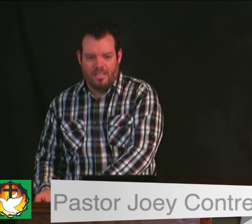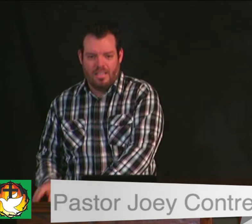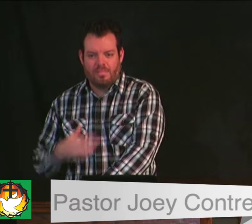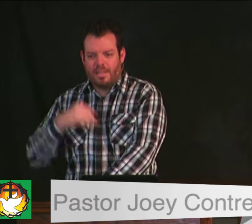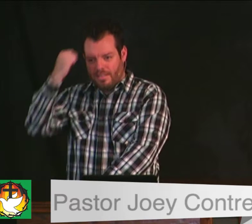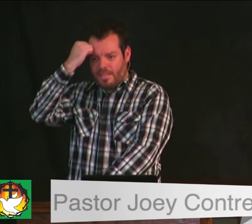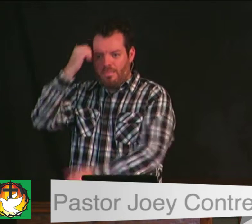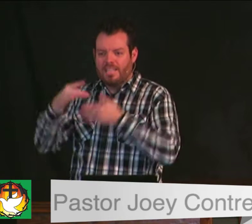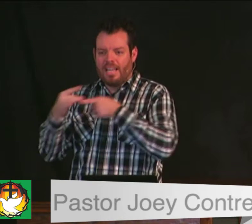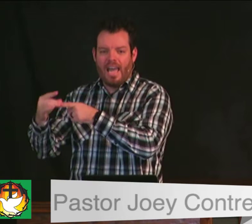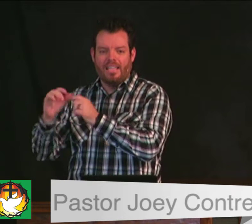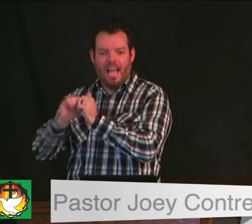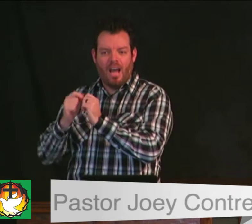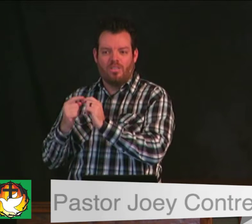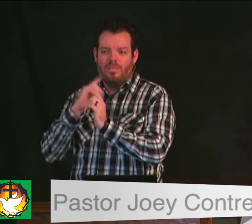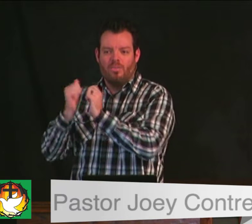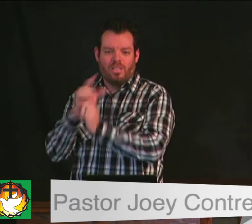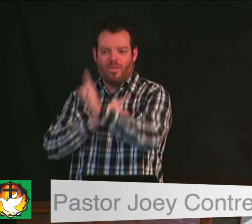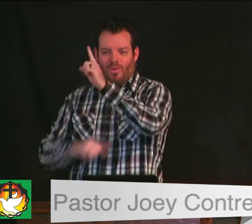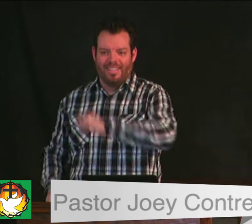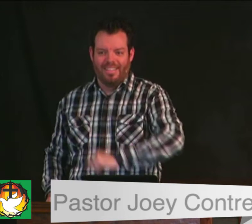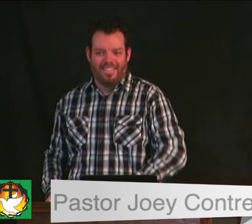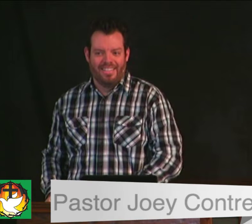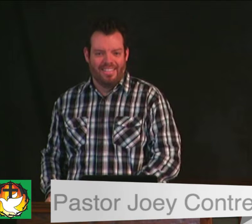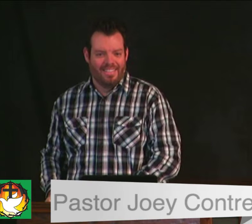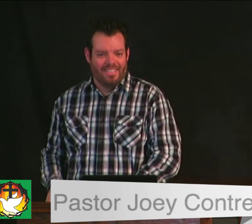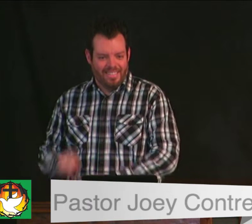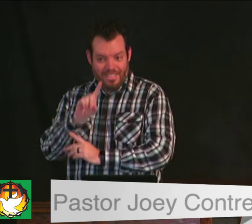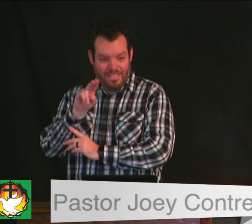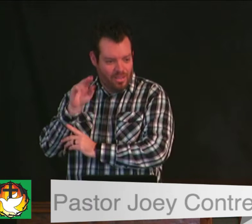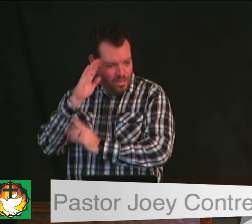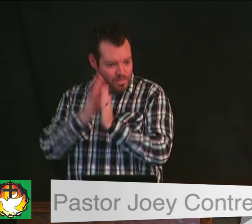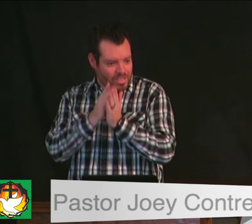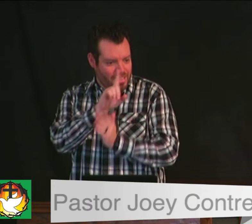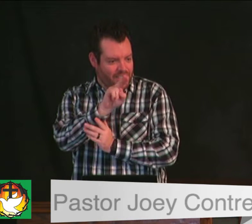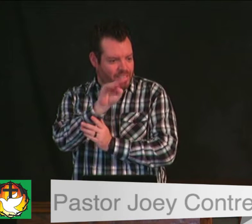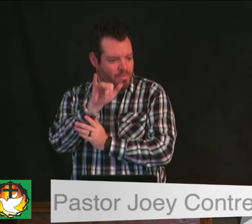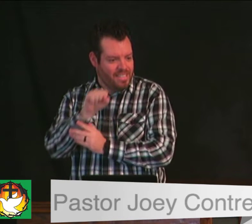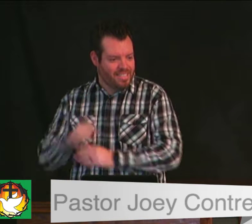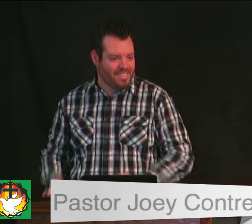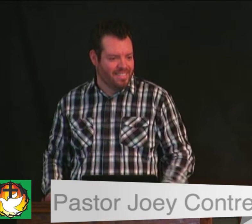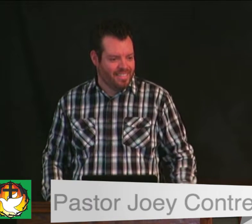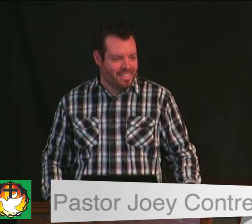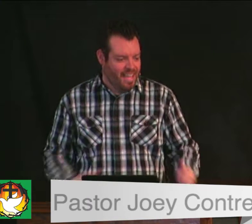It's my dummy's guide how to be with the Lord. You know, this book, Dummies, How